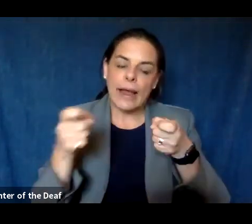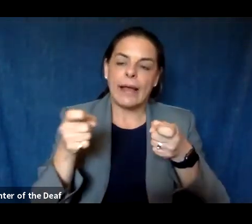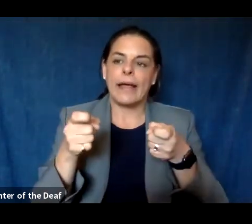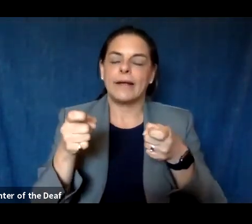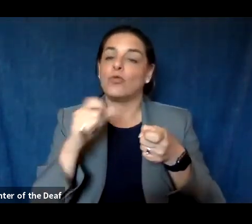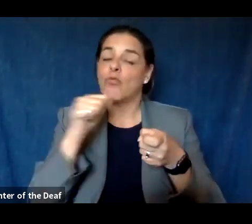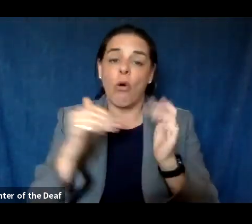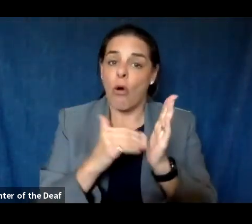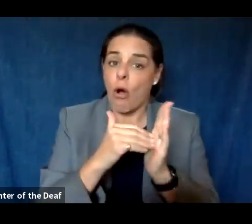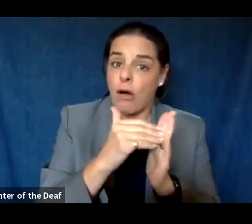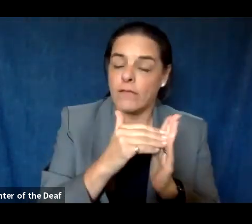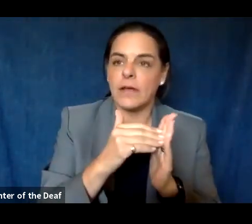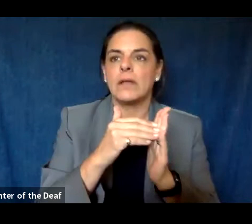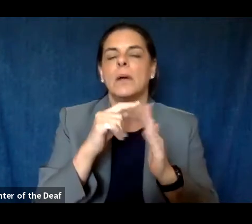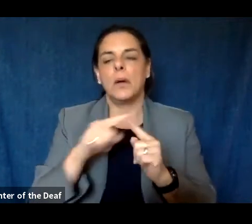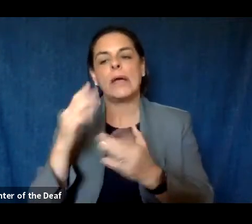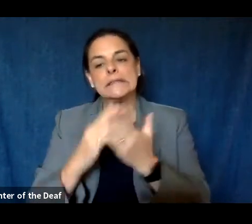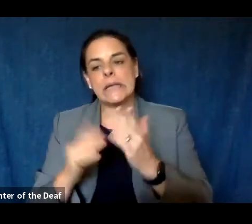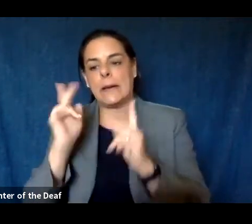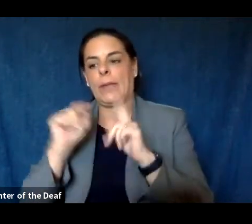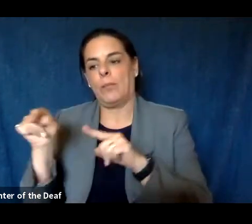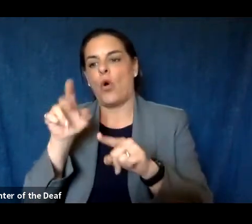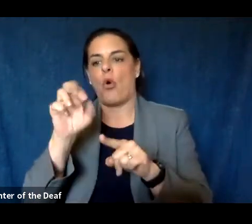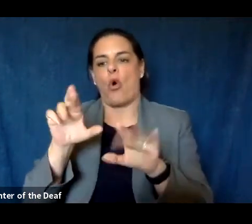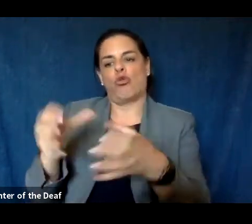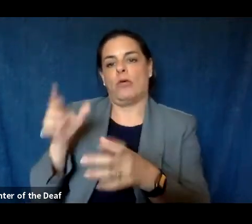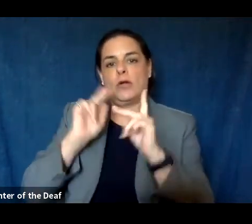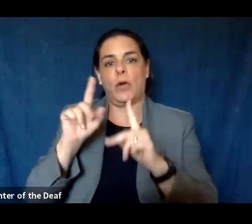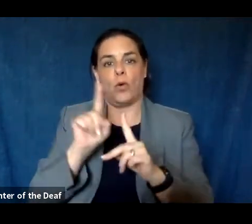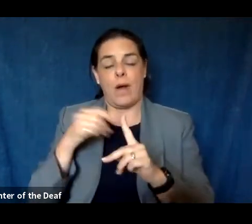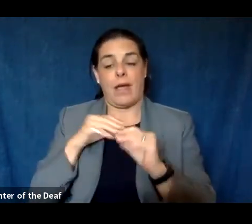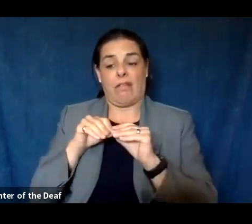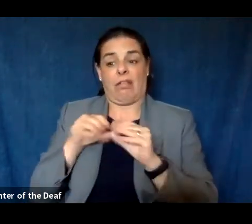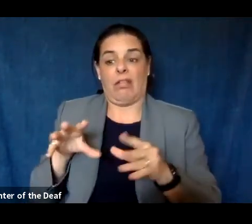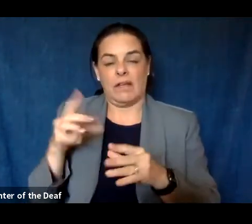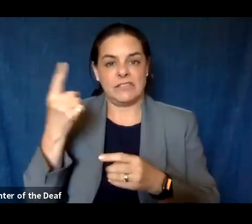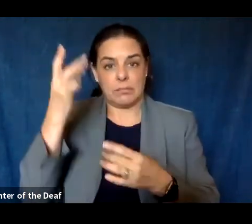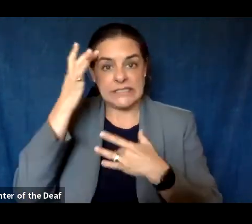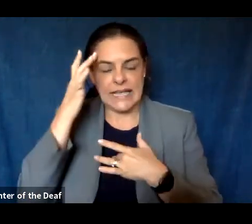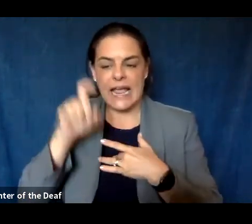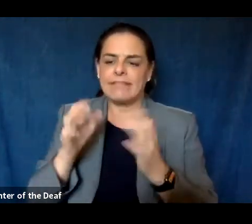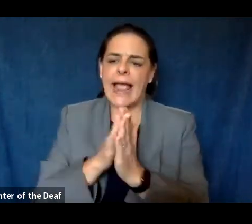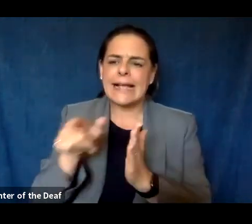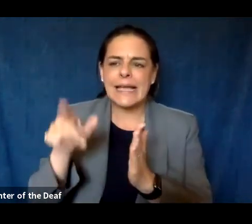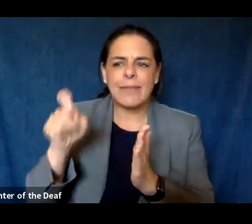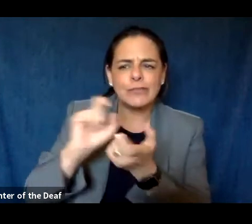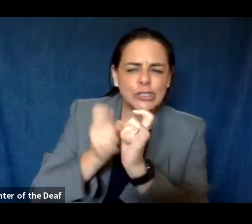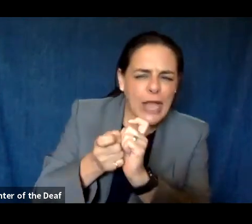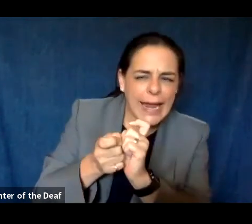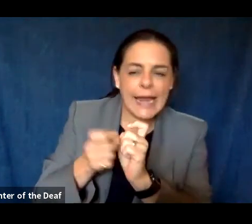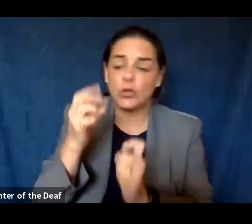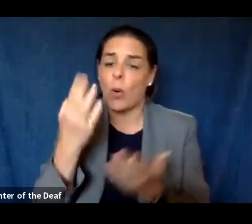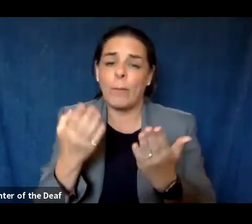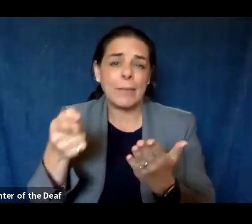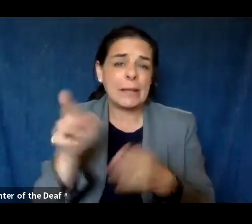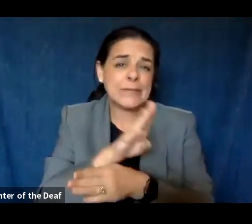basis, individuals and or entities where we have outbreaks and we have to ask them to change how they operate or even ask them to close for a